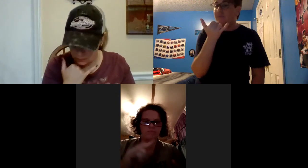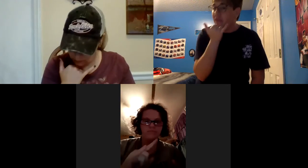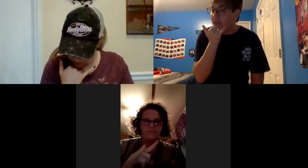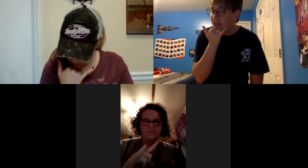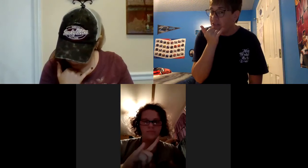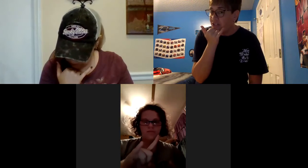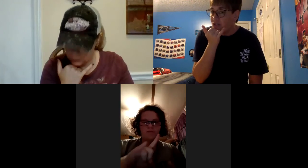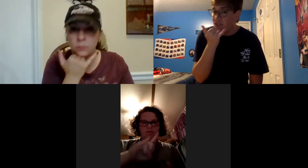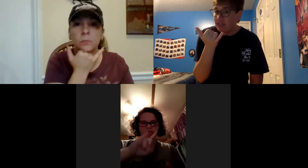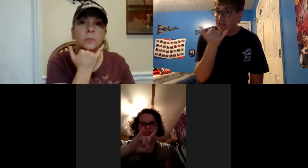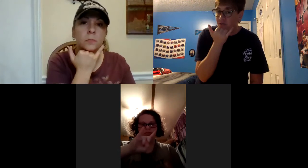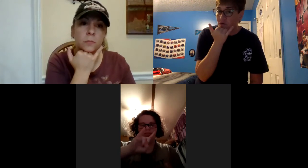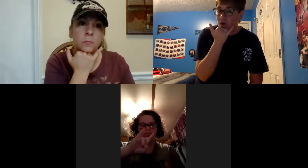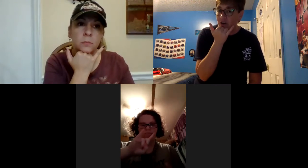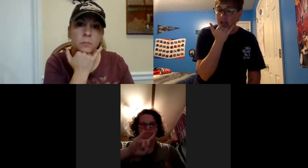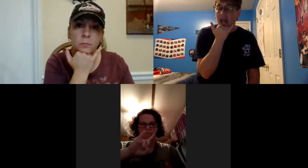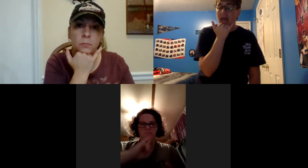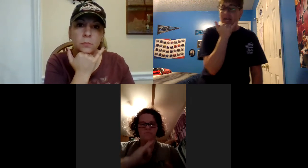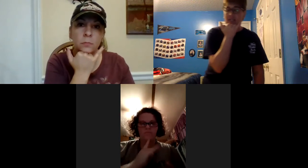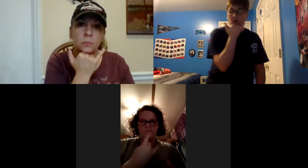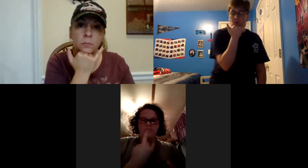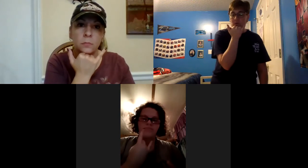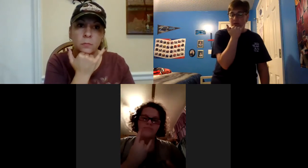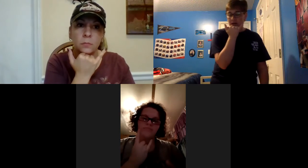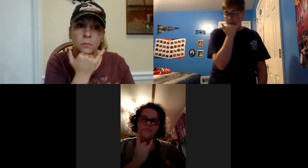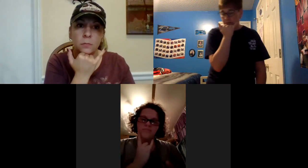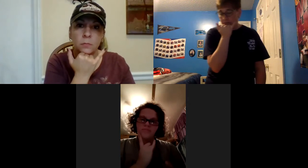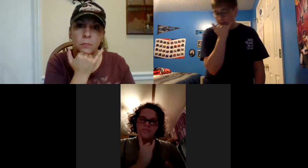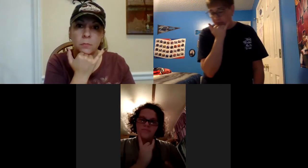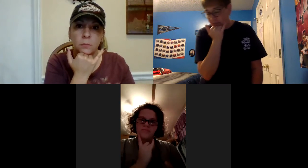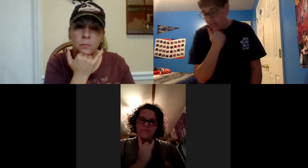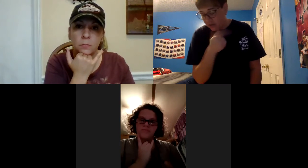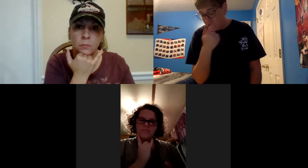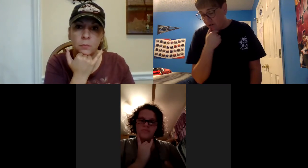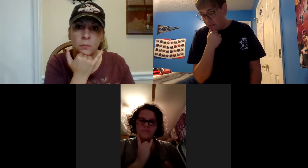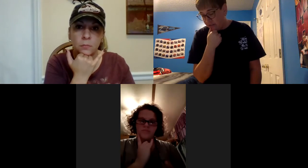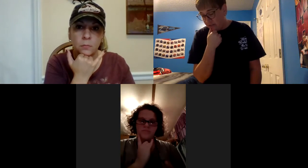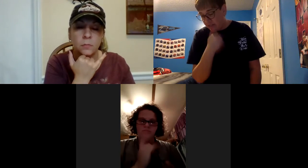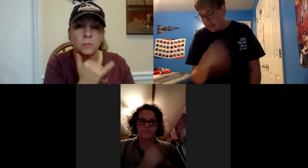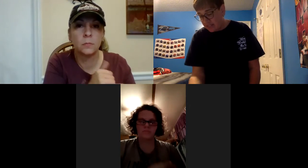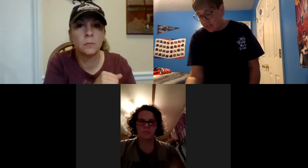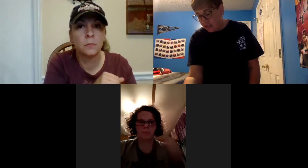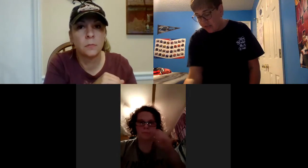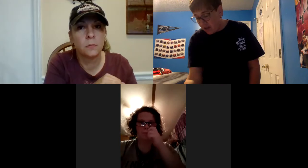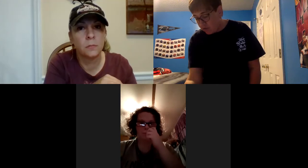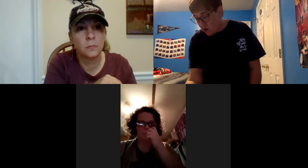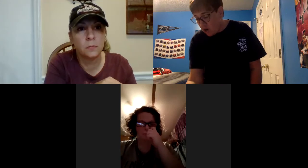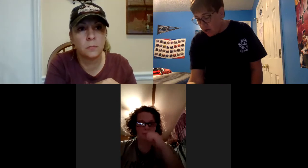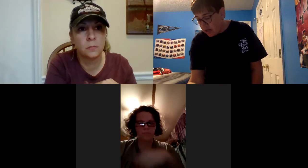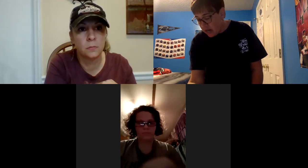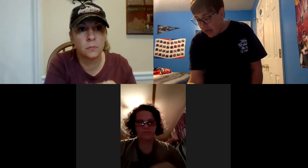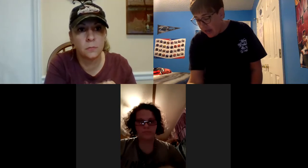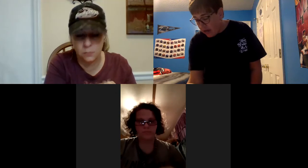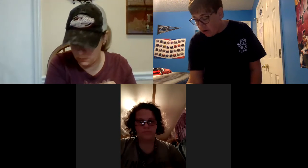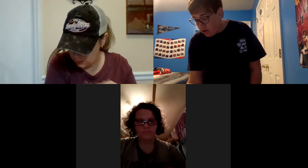Y and you just hit your chin. Wrong. And I told the video, I was talking on the video last night. So they've got